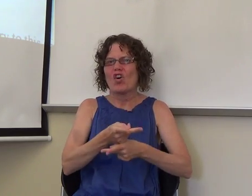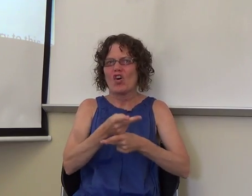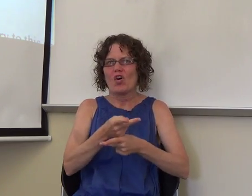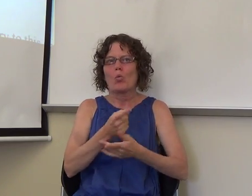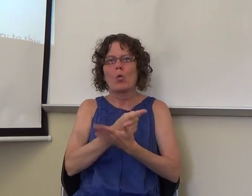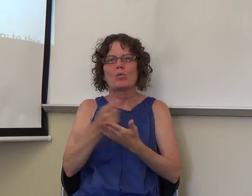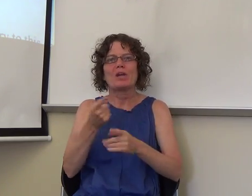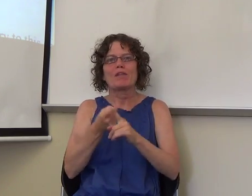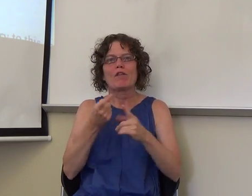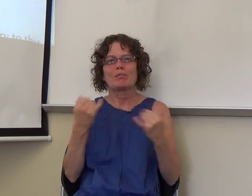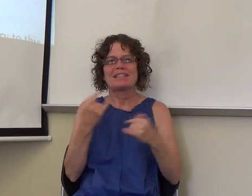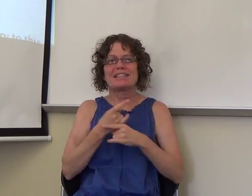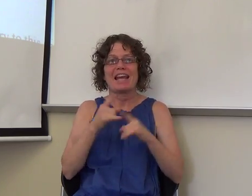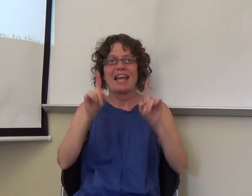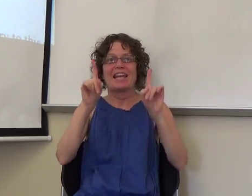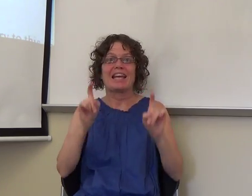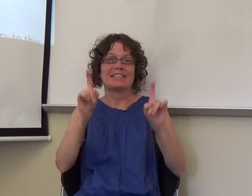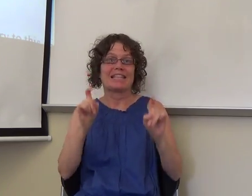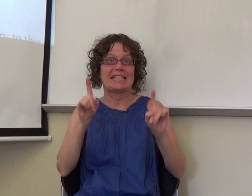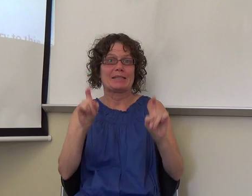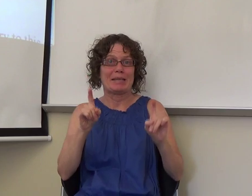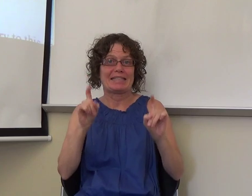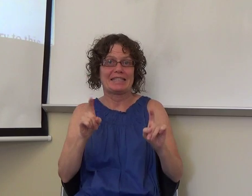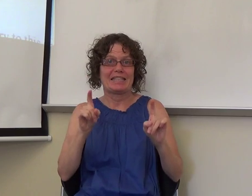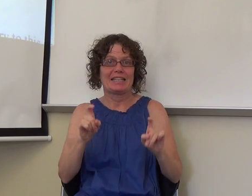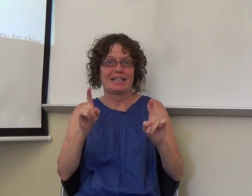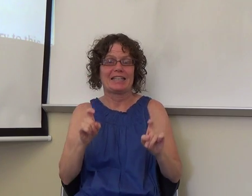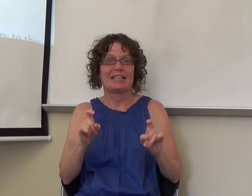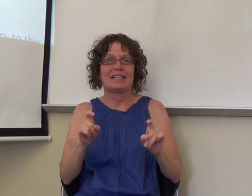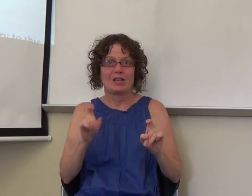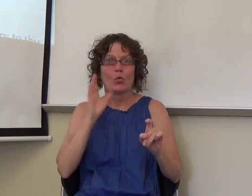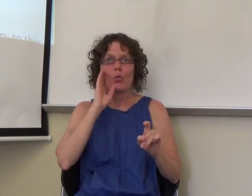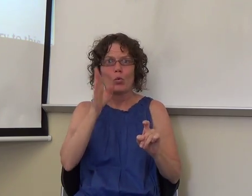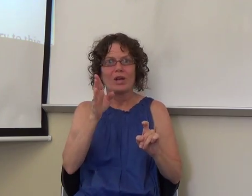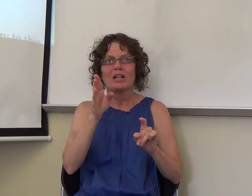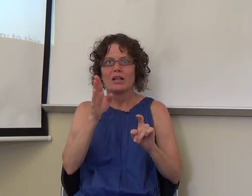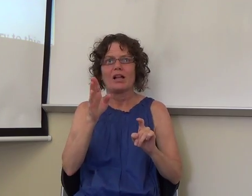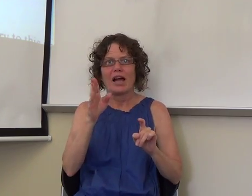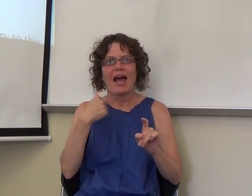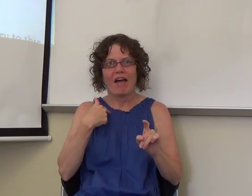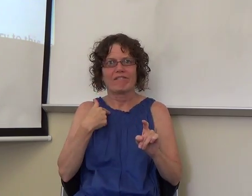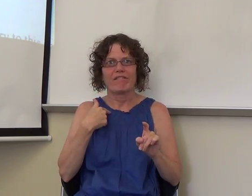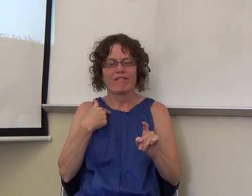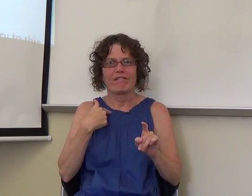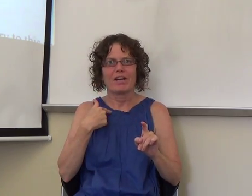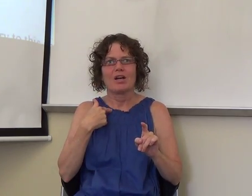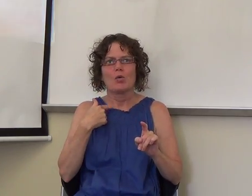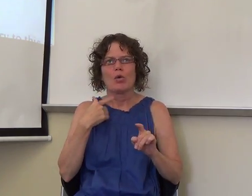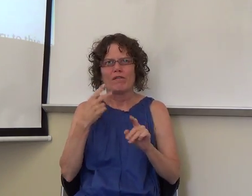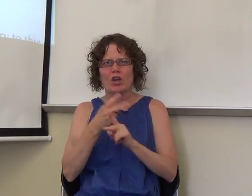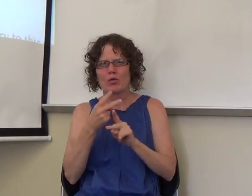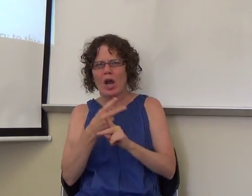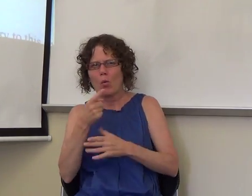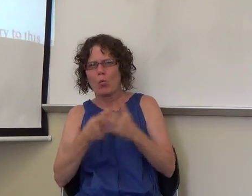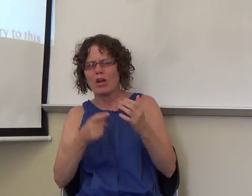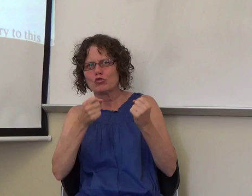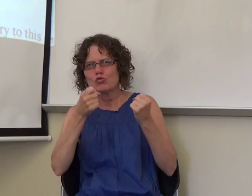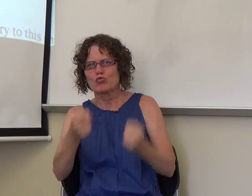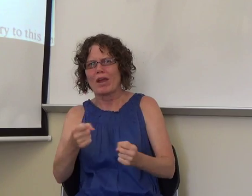to find out what strength in your brain is overriding your ability to, now that